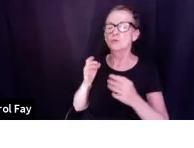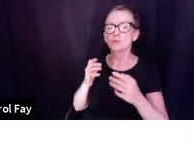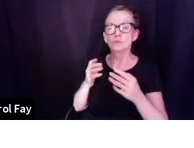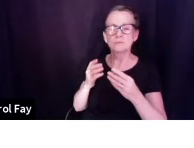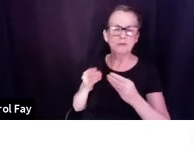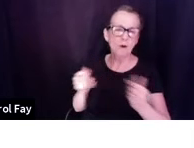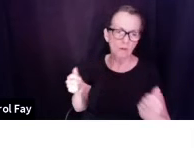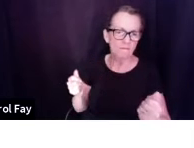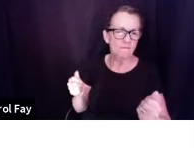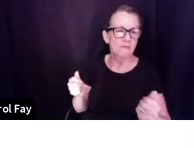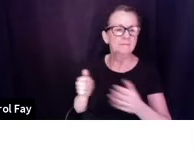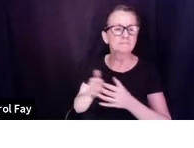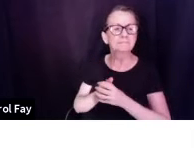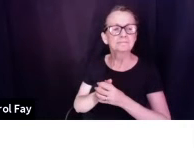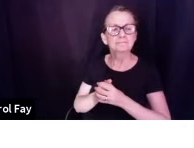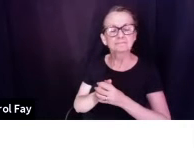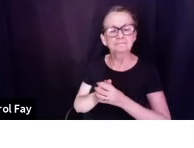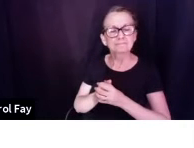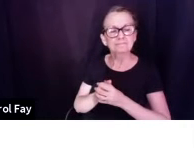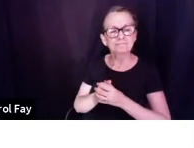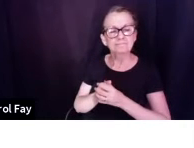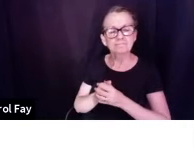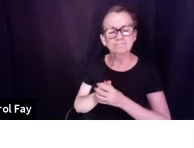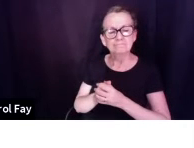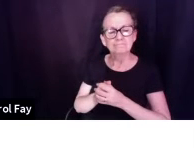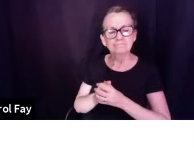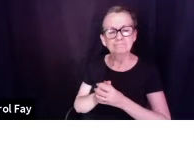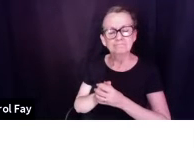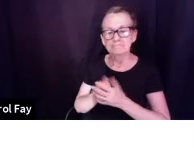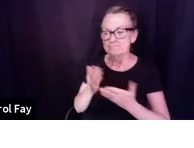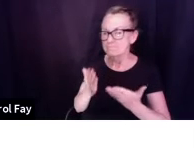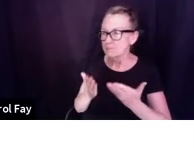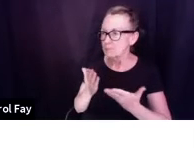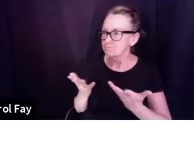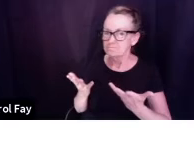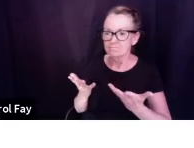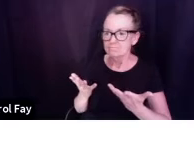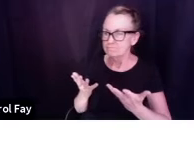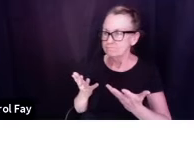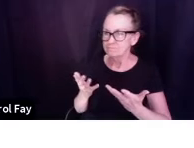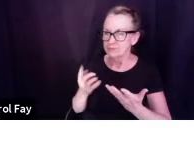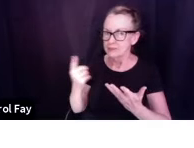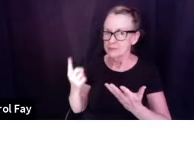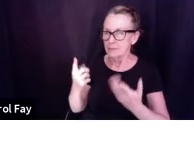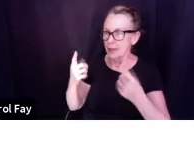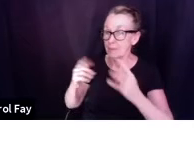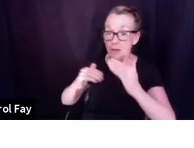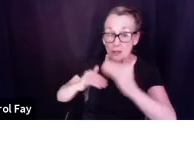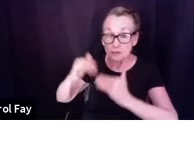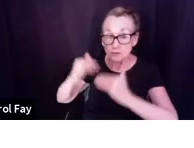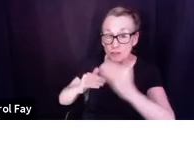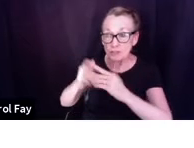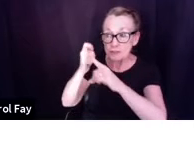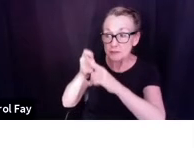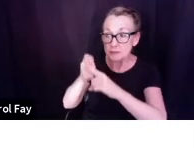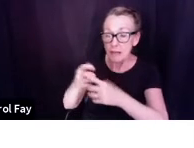or how would you solve a problem if there's some accident on the construction site. So,